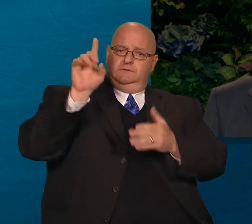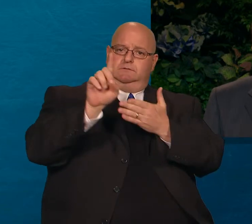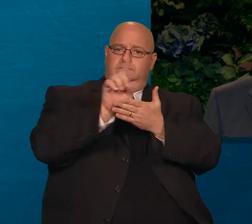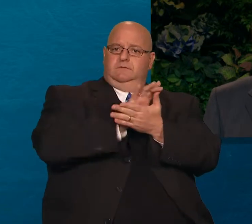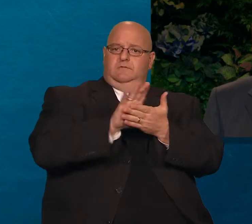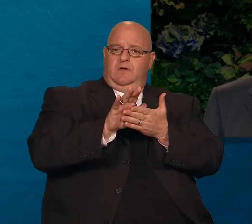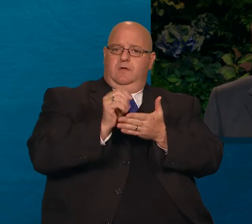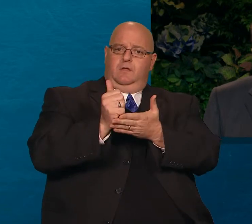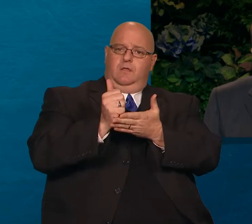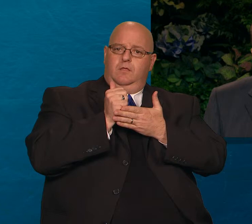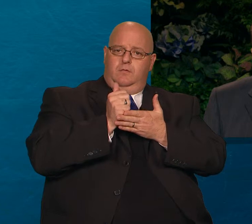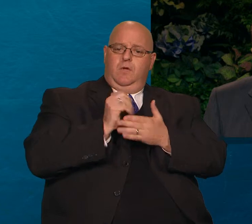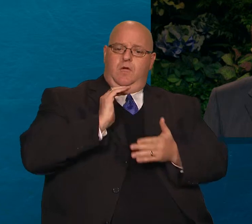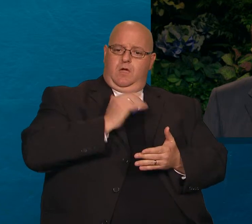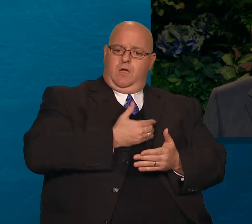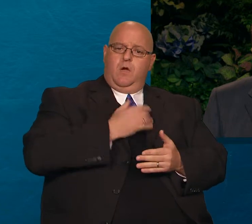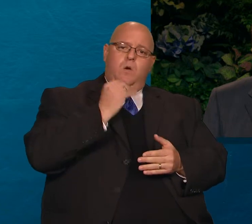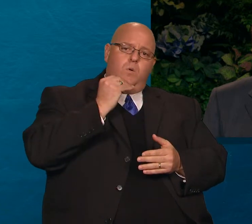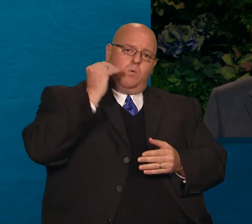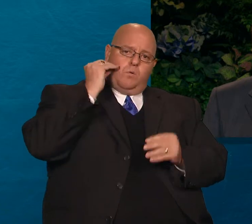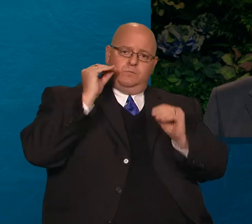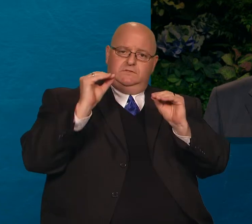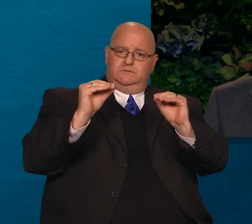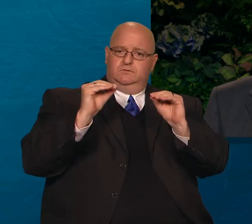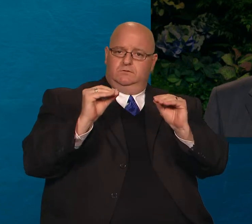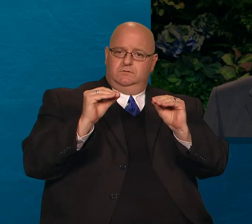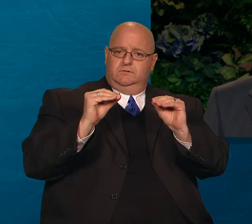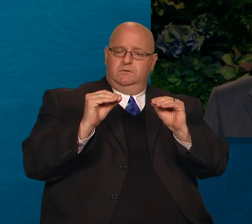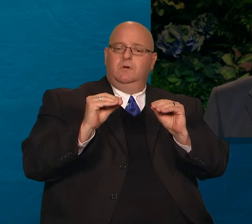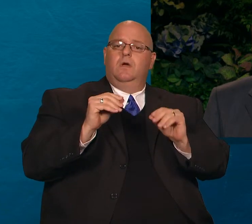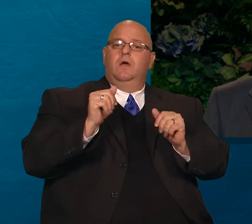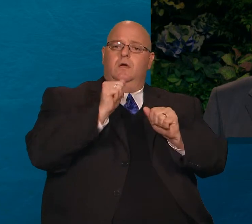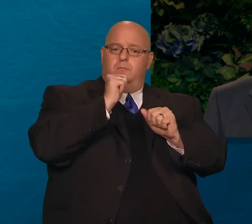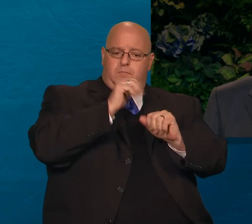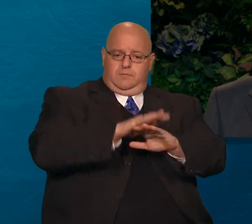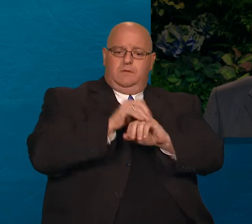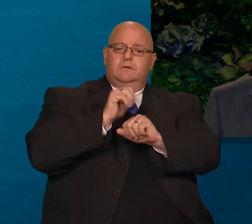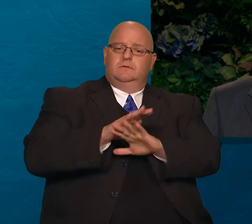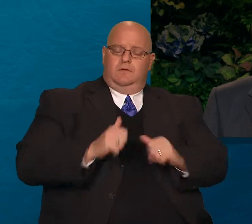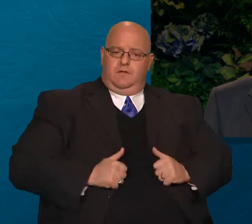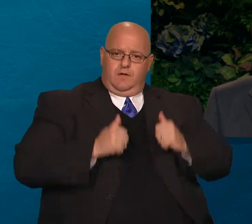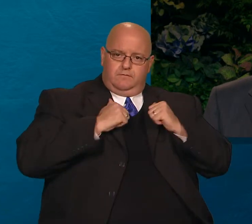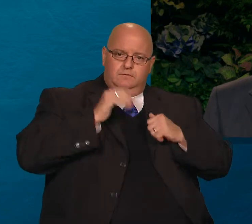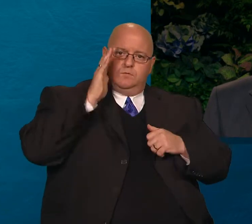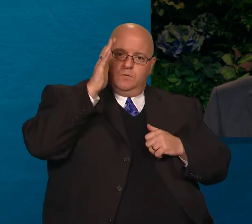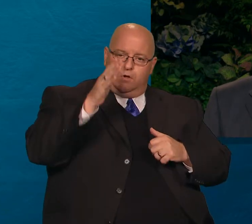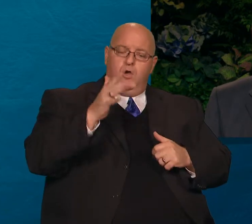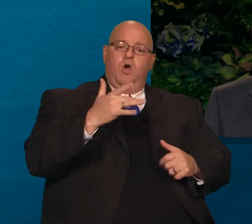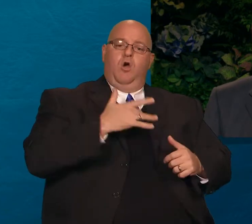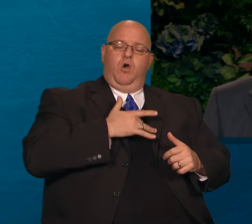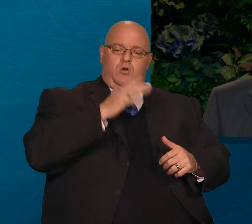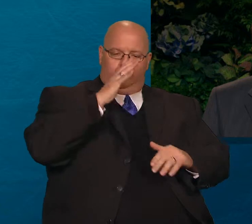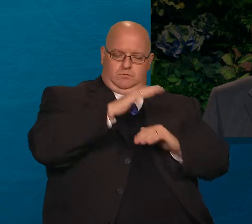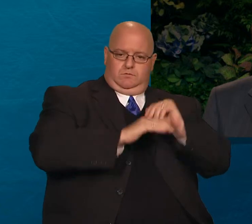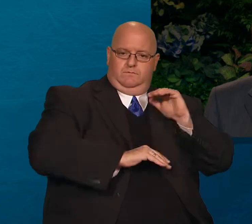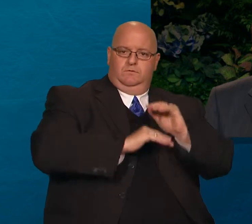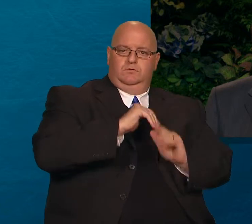help in our home teaching. Lives will be blessed. Hearts will be